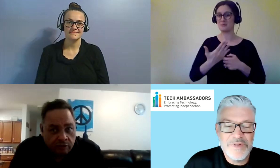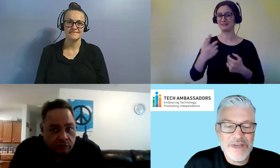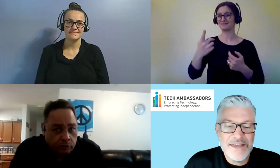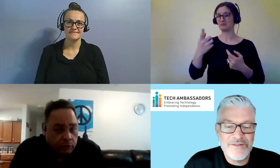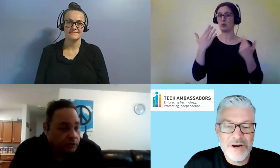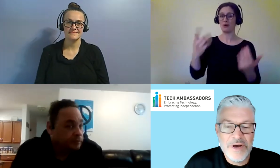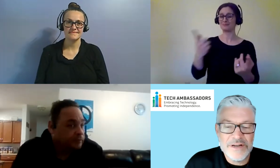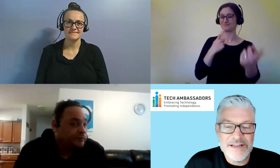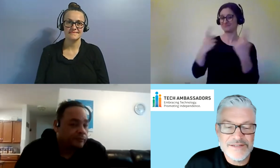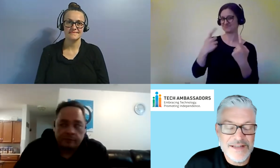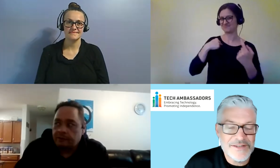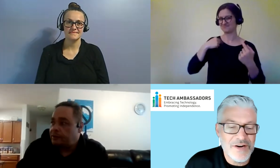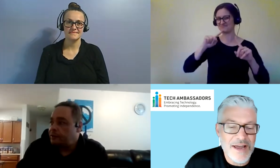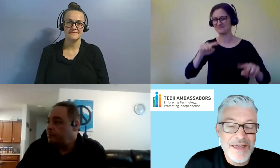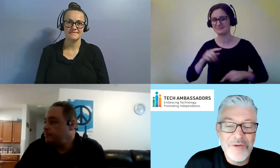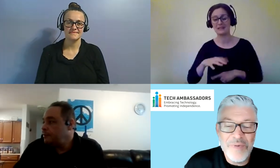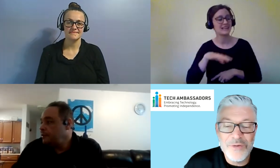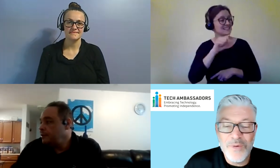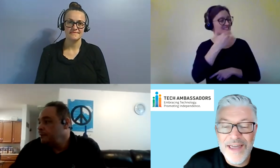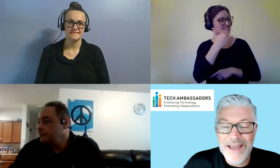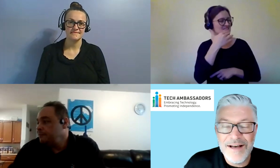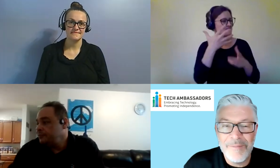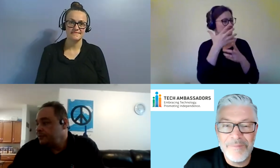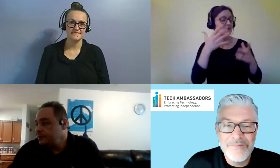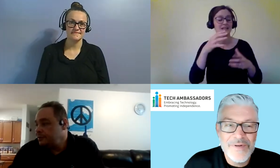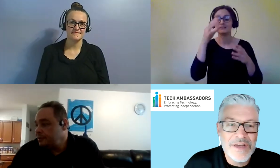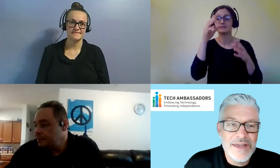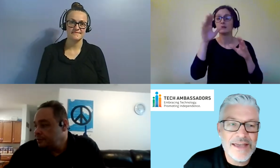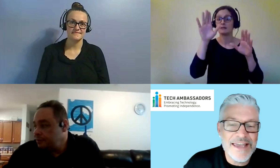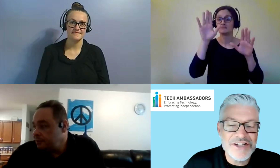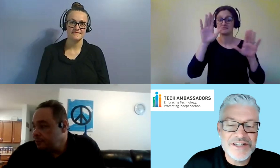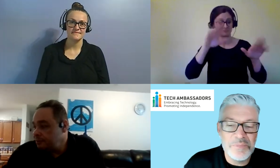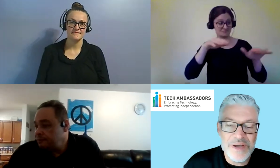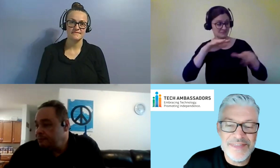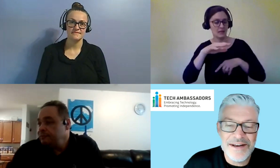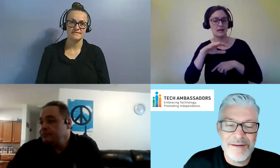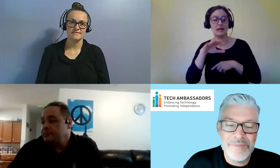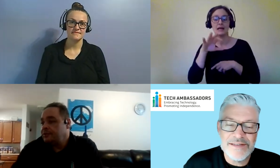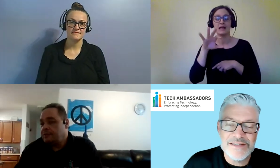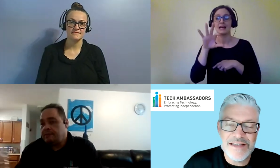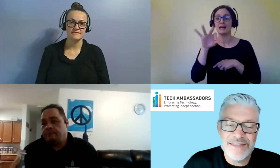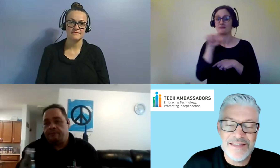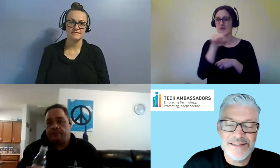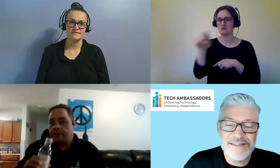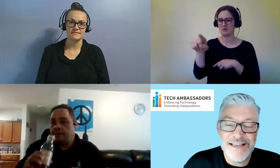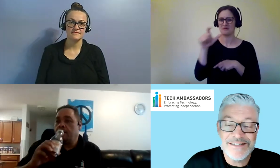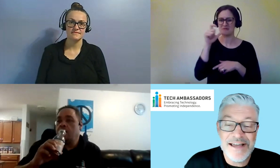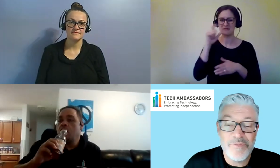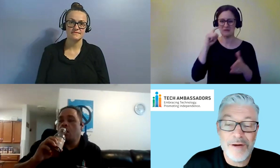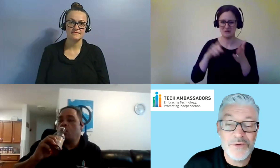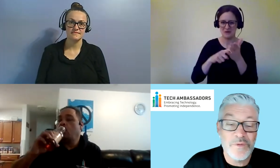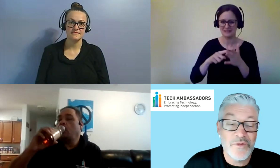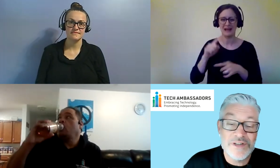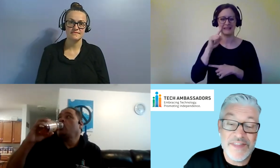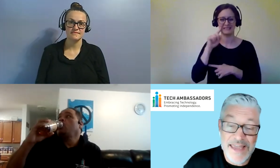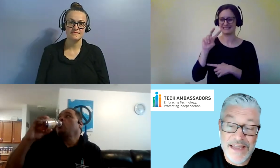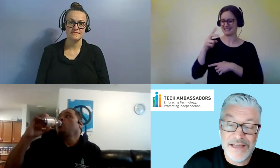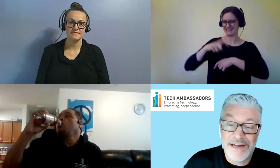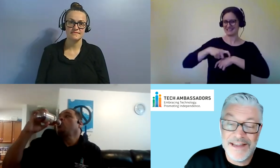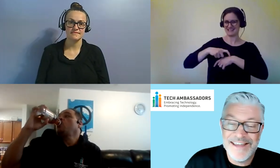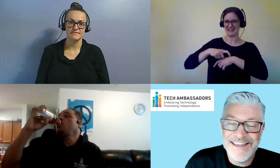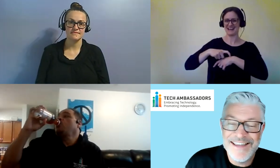Awesome. Thanks. Thank you very much. That's great. By the way, in case you didn't pick that up, I think that's the second time Robert's referred